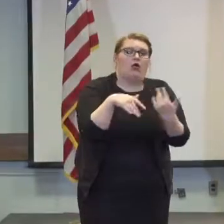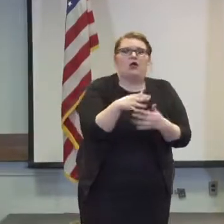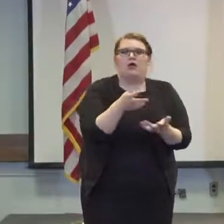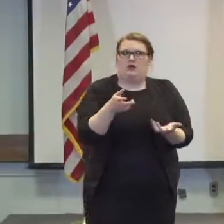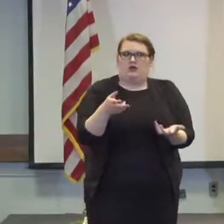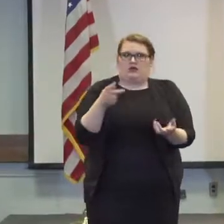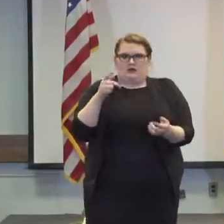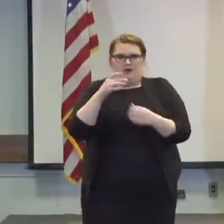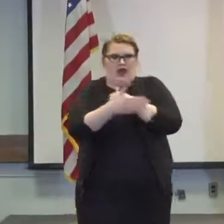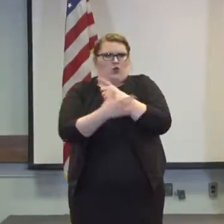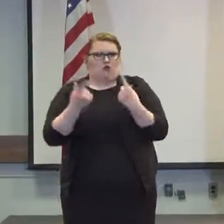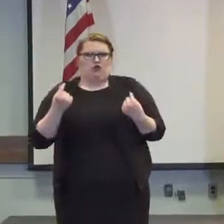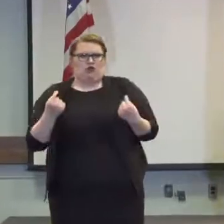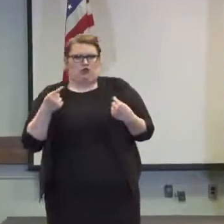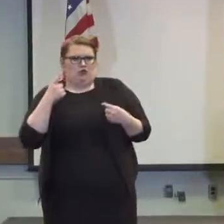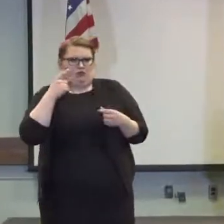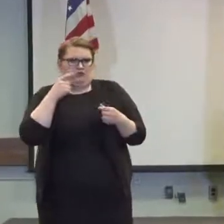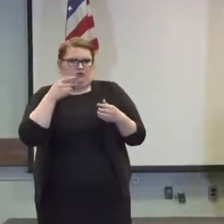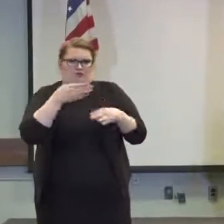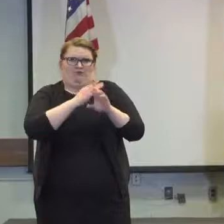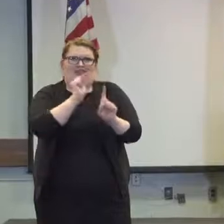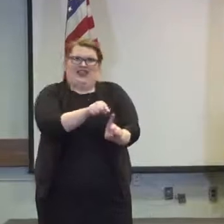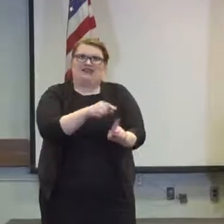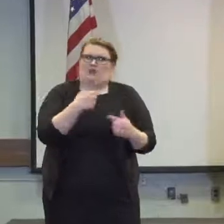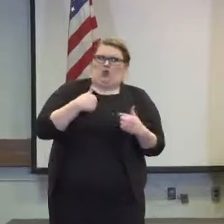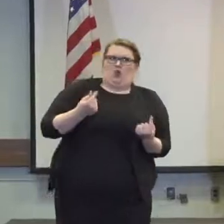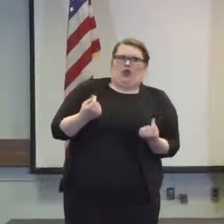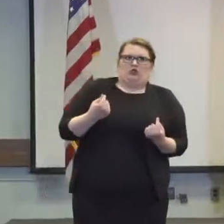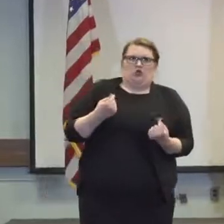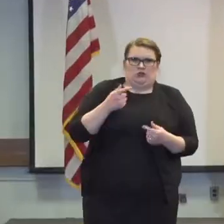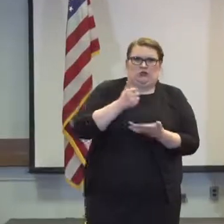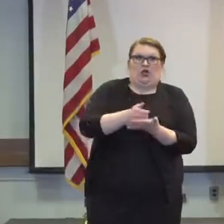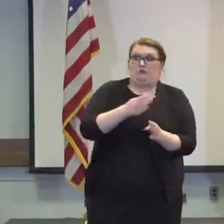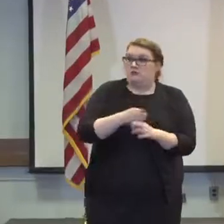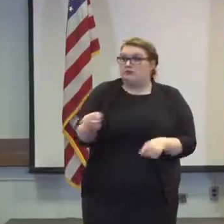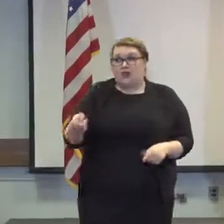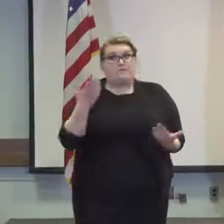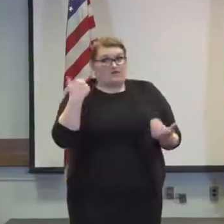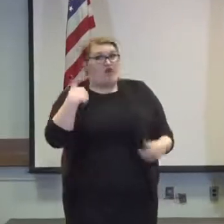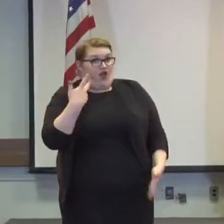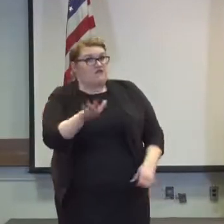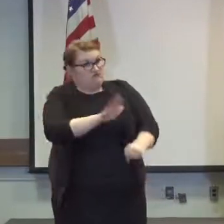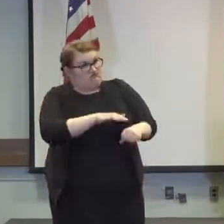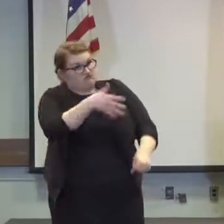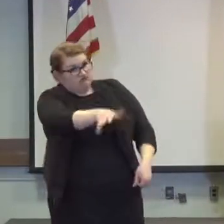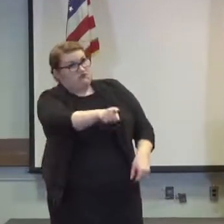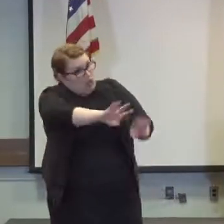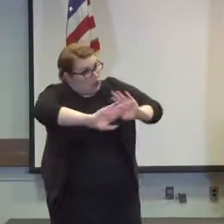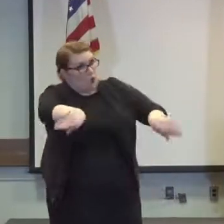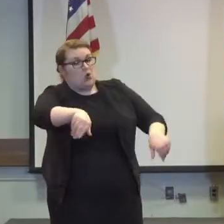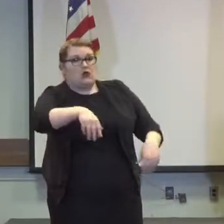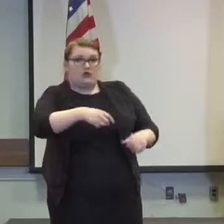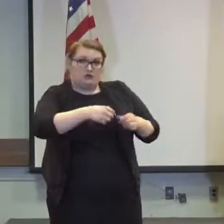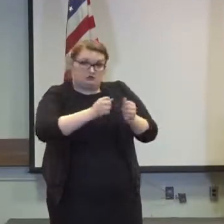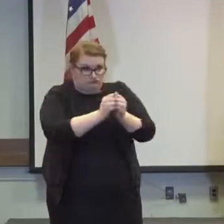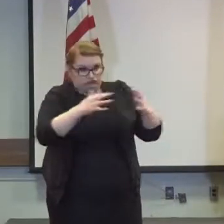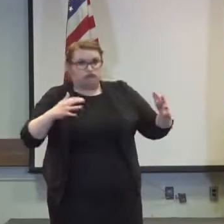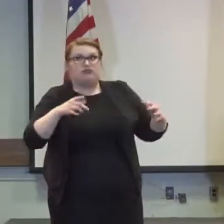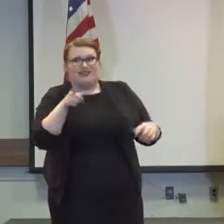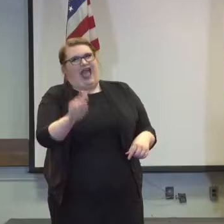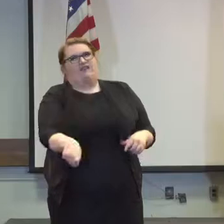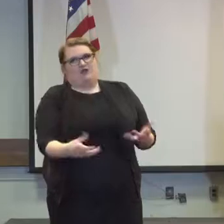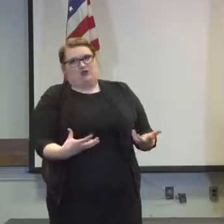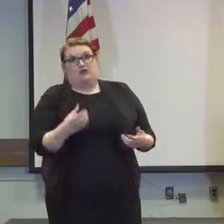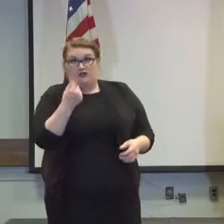do when I see a group gathering? So I've told people to break up, and they have to. And